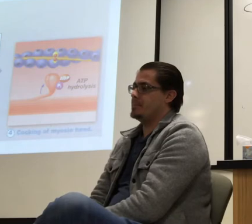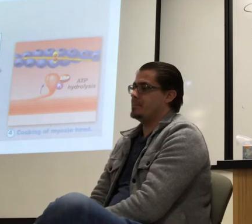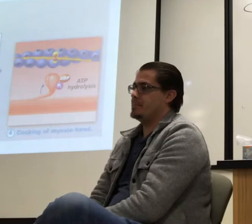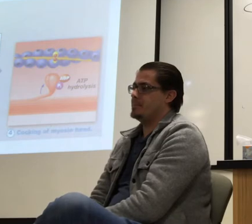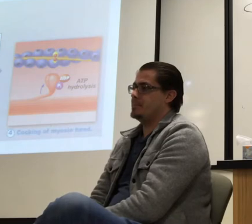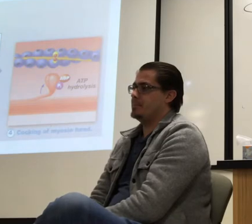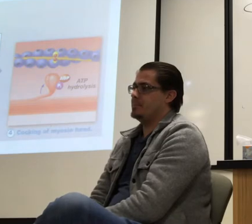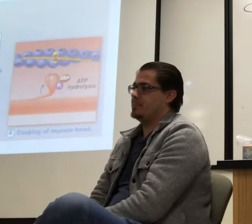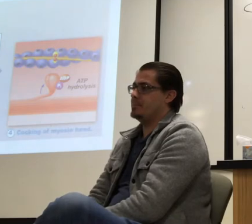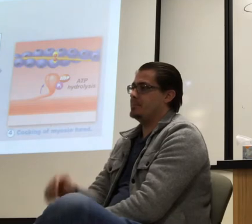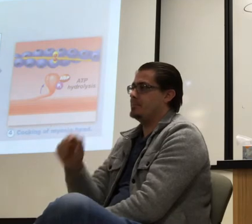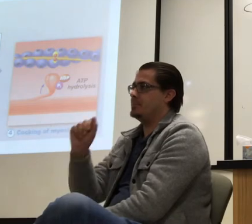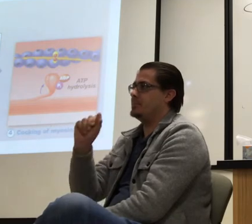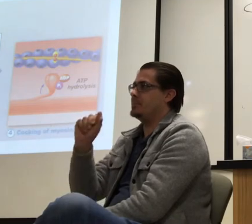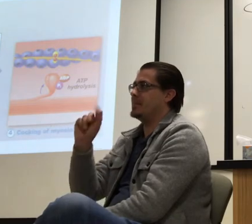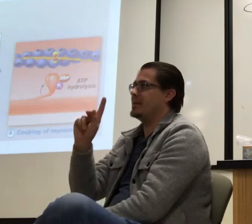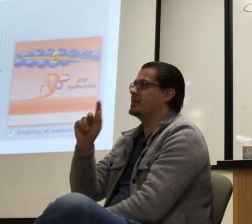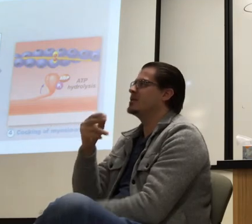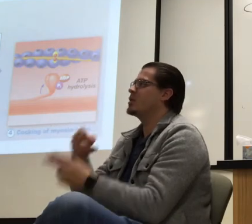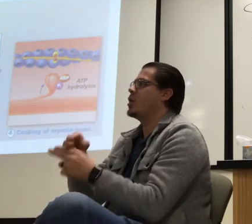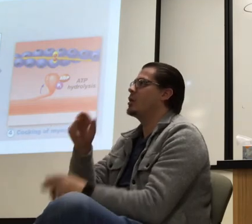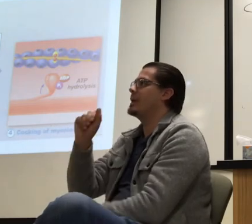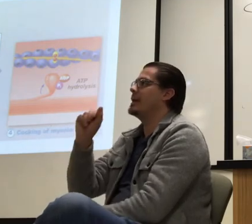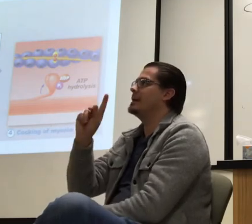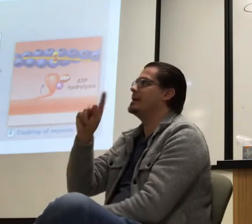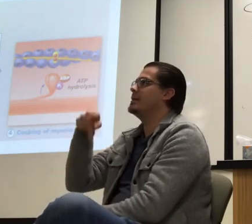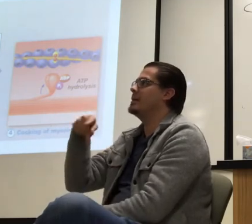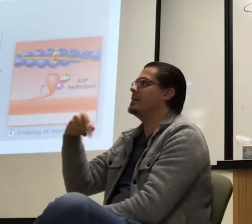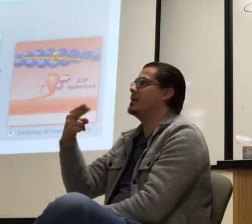It's all called ADP hydrolysis.